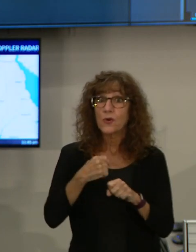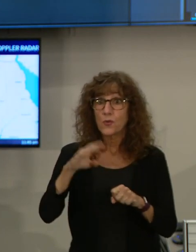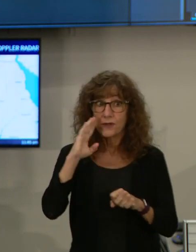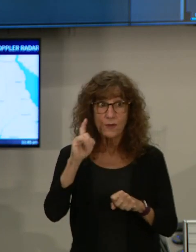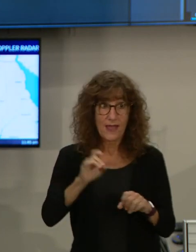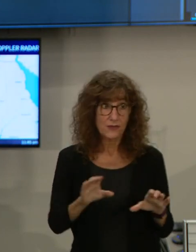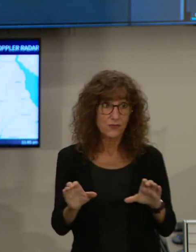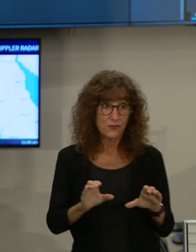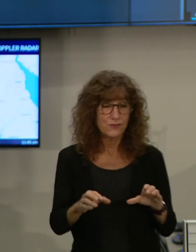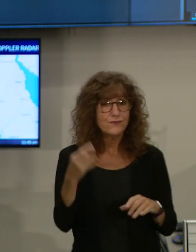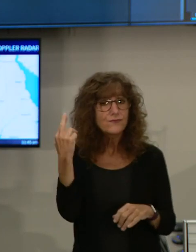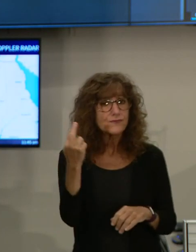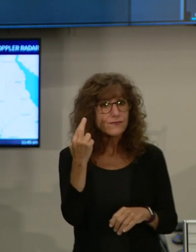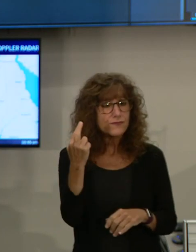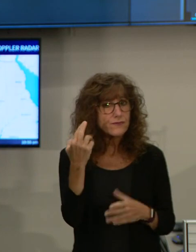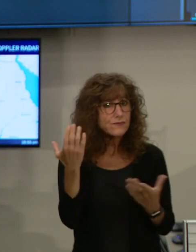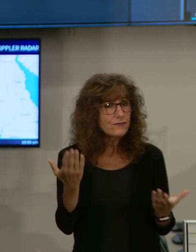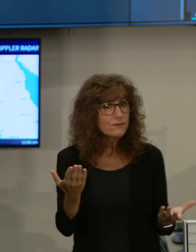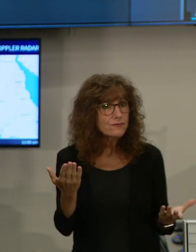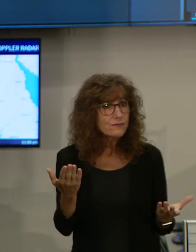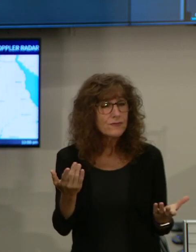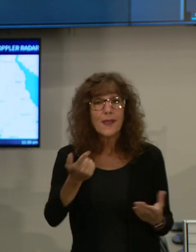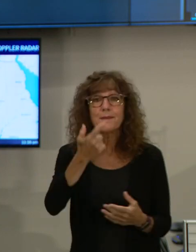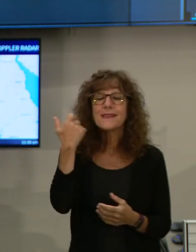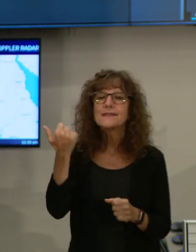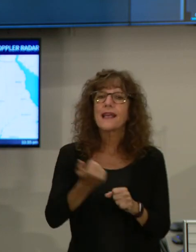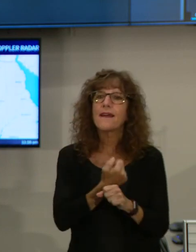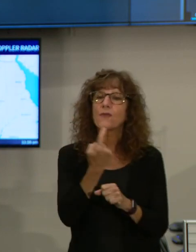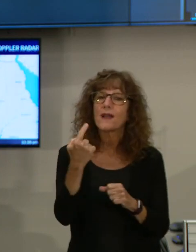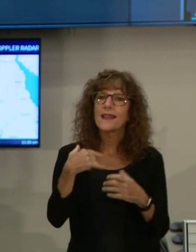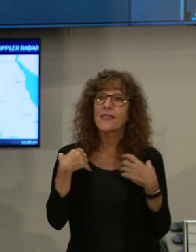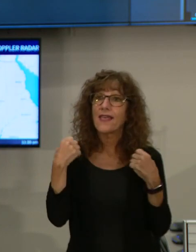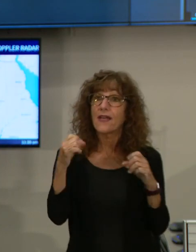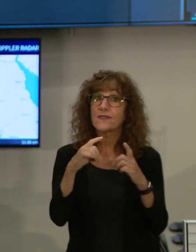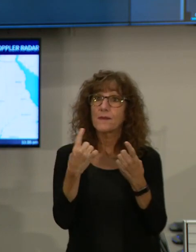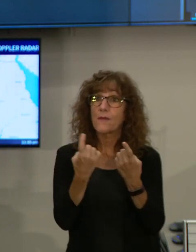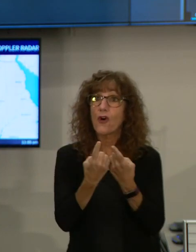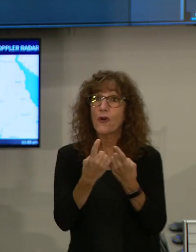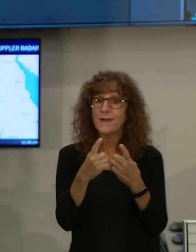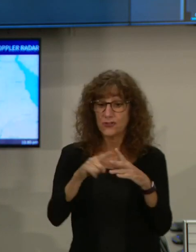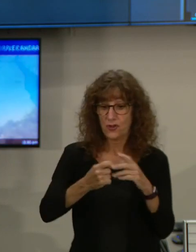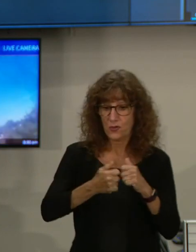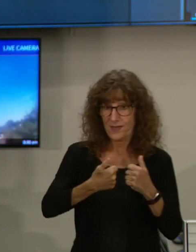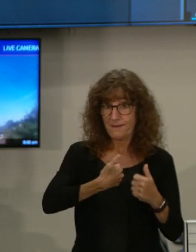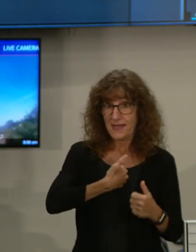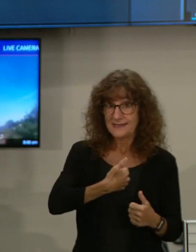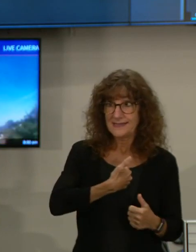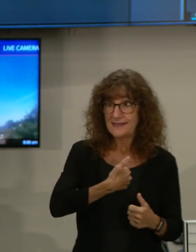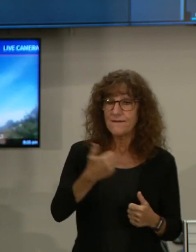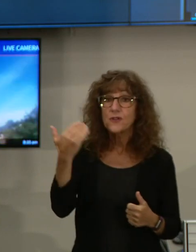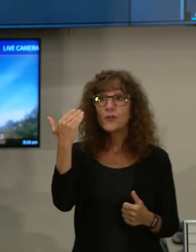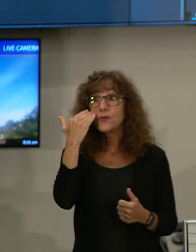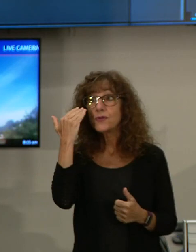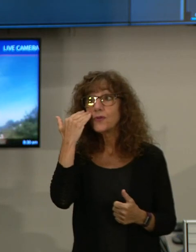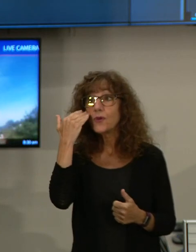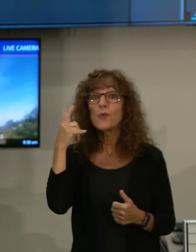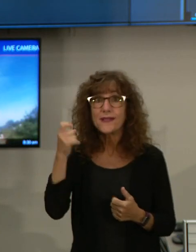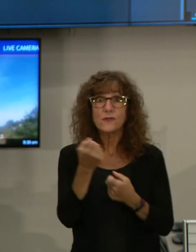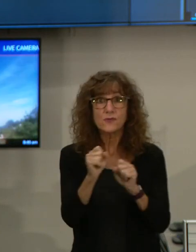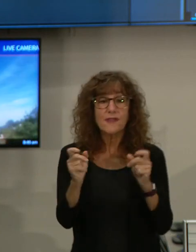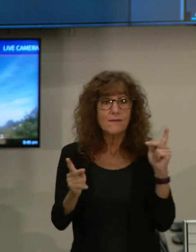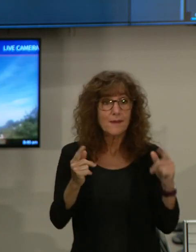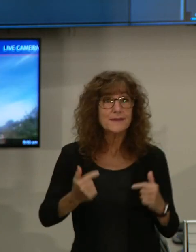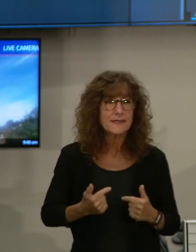had to do. And the reason is because everybody in the health department, starting with me, knew we needed to save